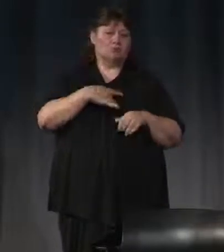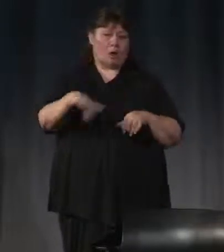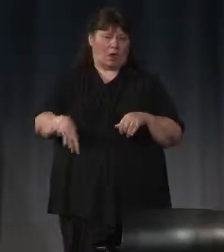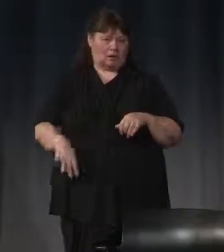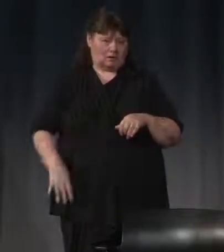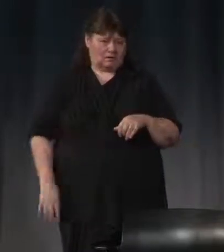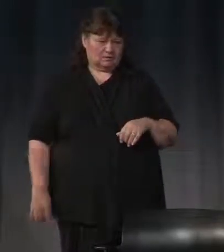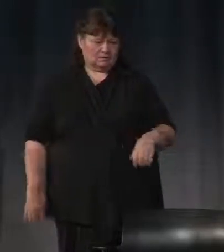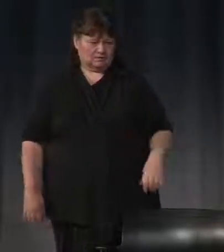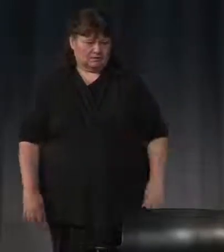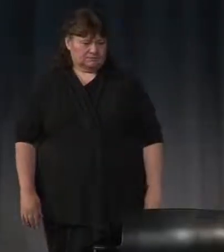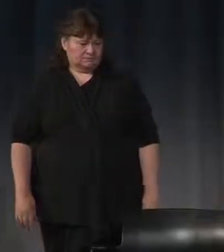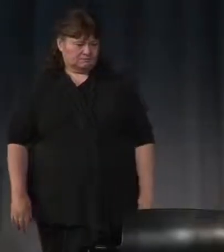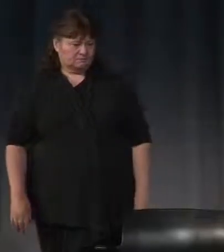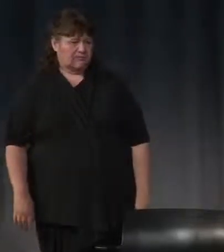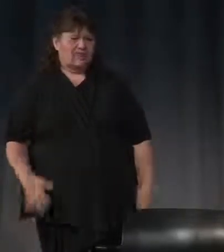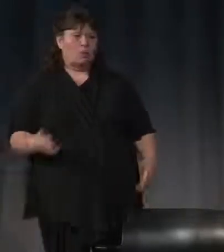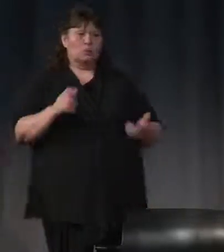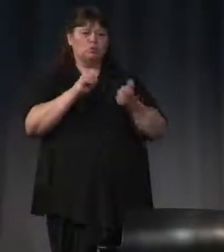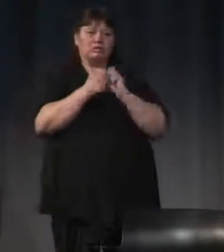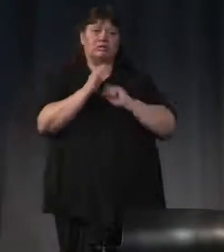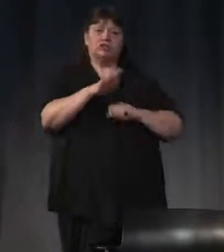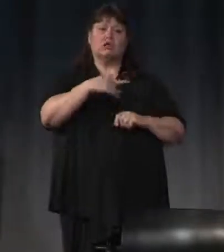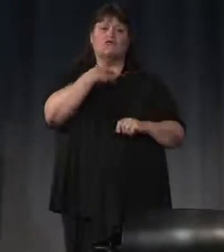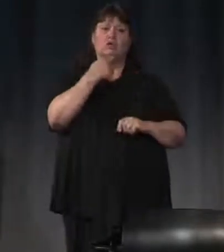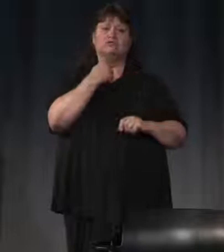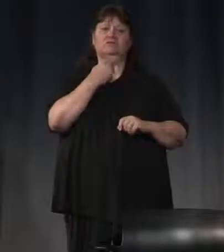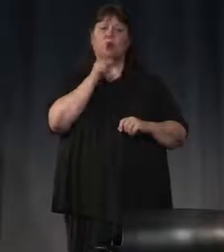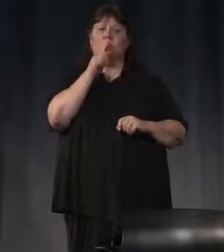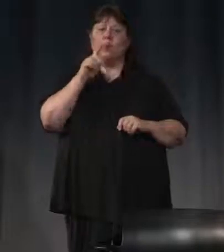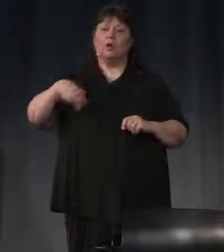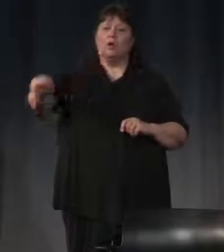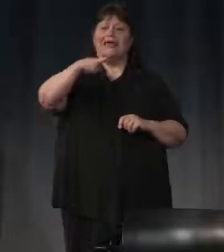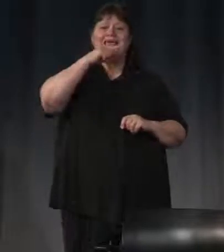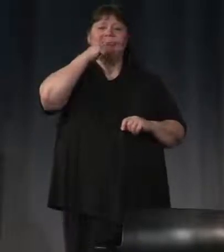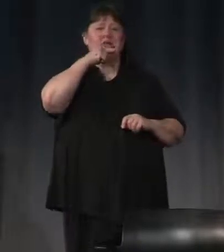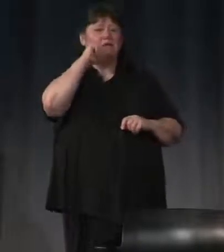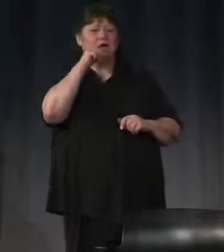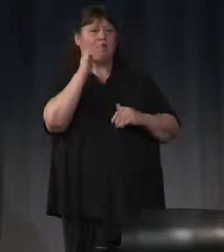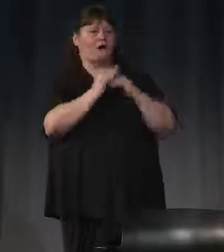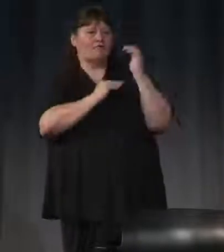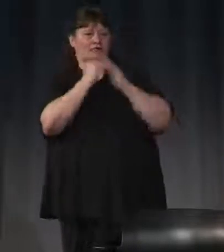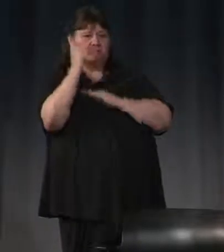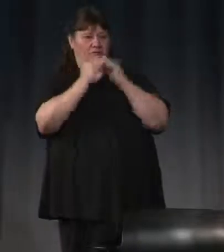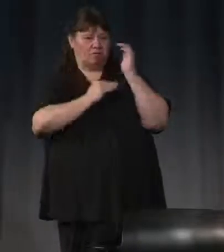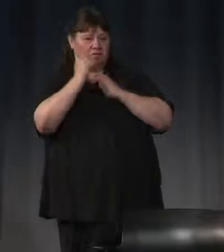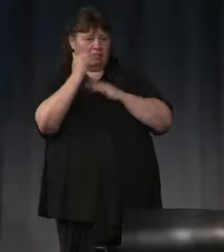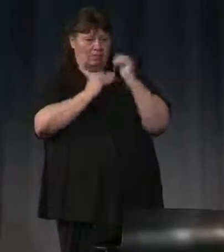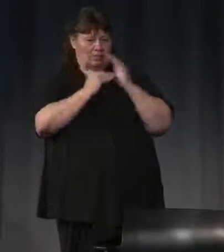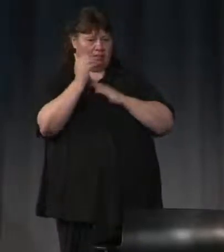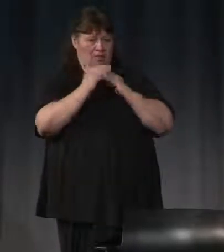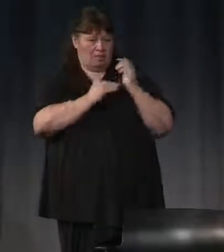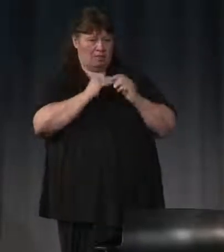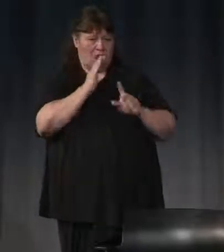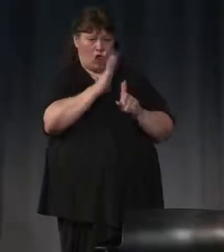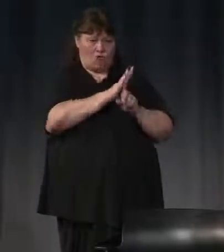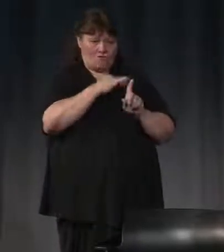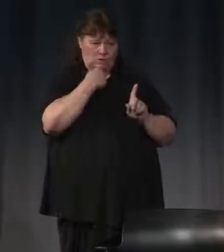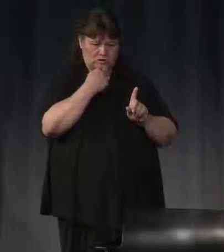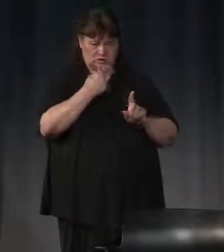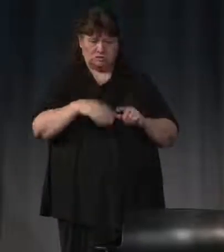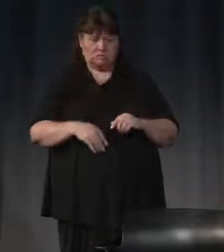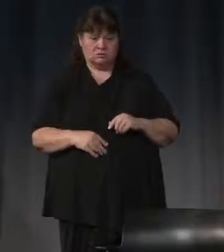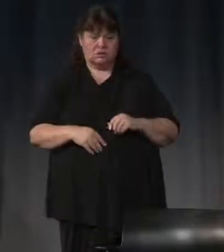just, changing her voice for the benefit of listeners who would feel uncomfortable by how that voice sounded, whether it